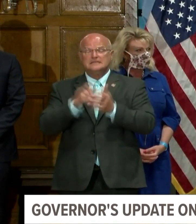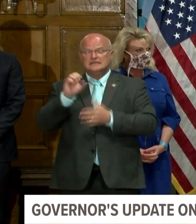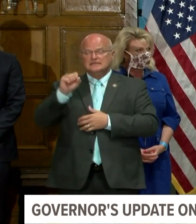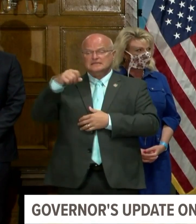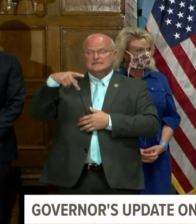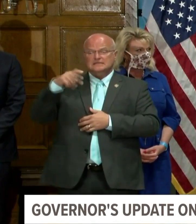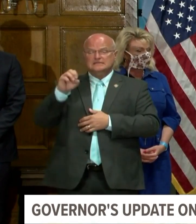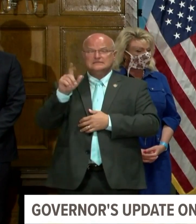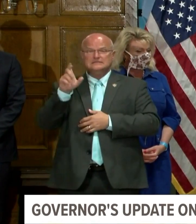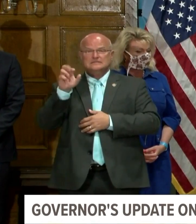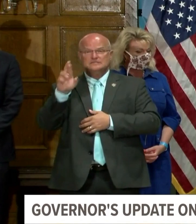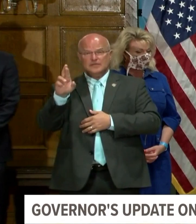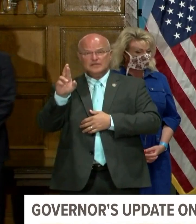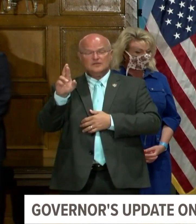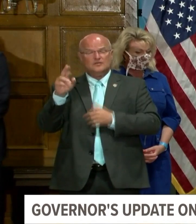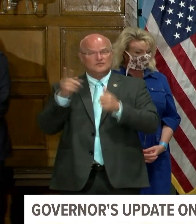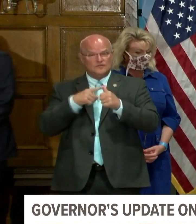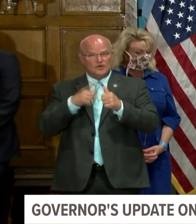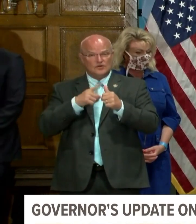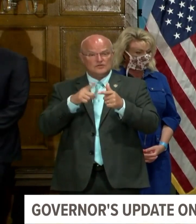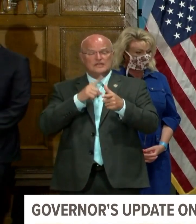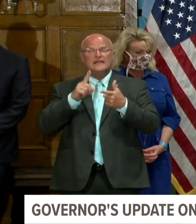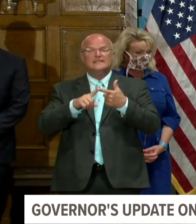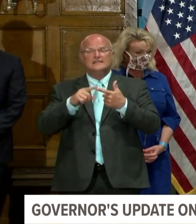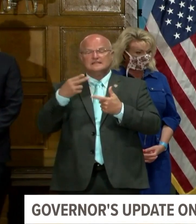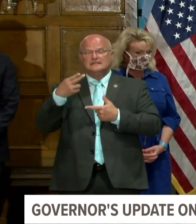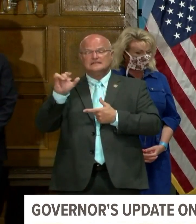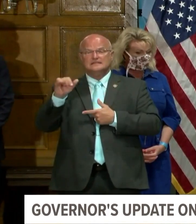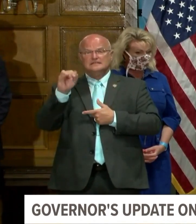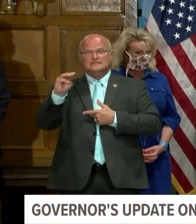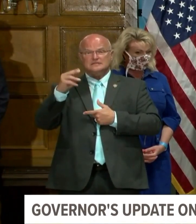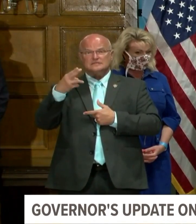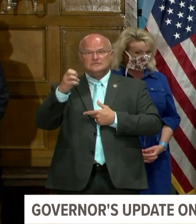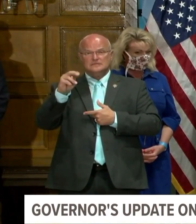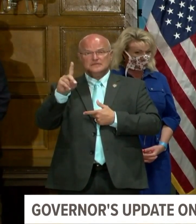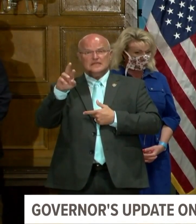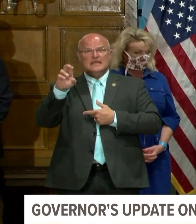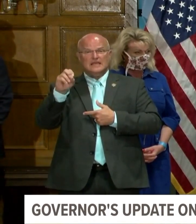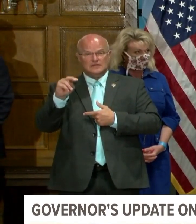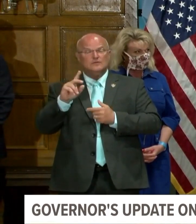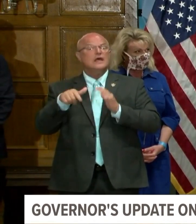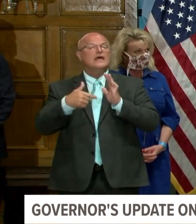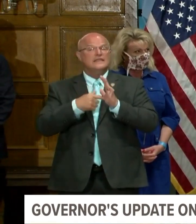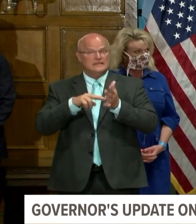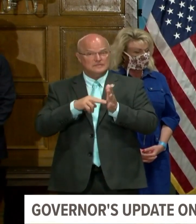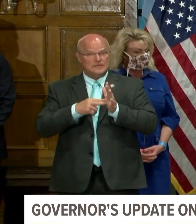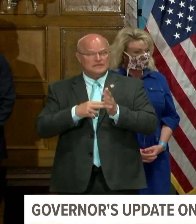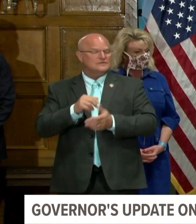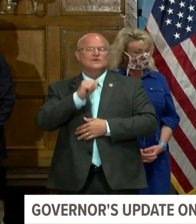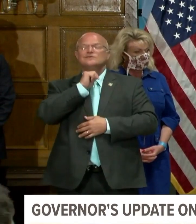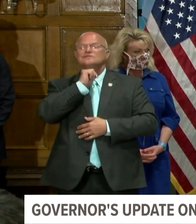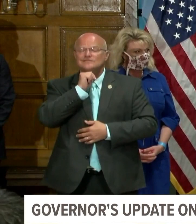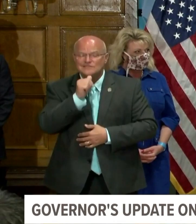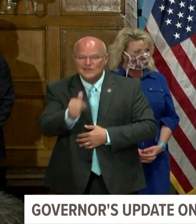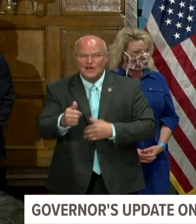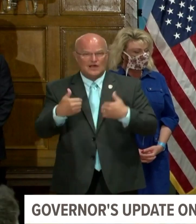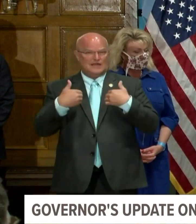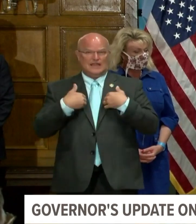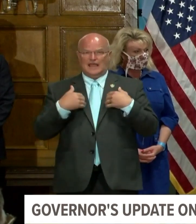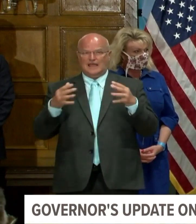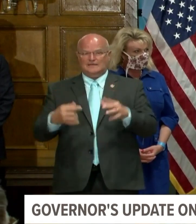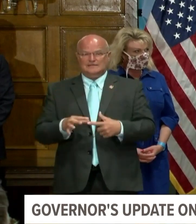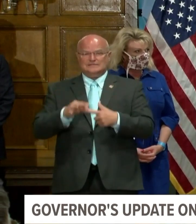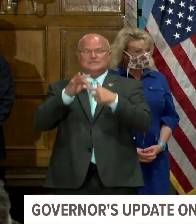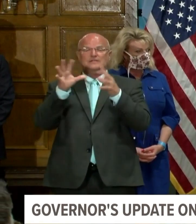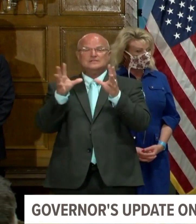Speaker first for his comments, followed by Senator Hendren. And I will say that this does mean that there will not be a special session, but we'll